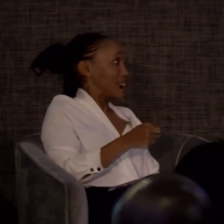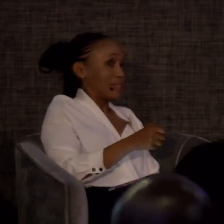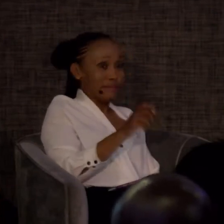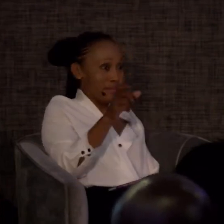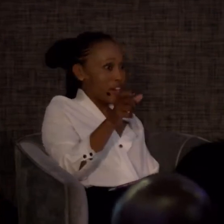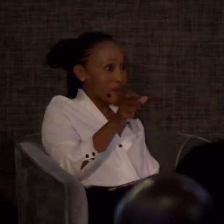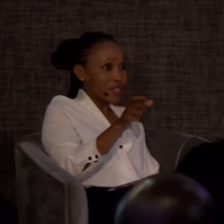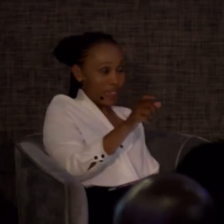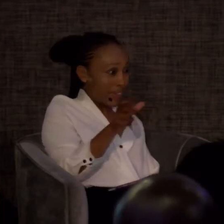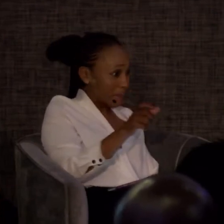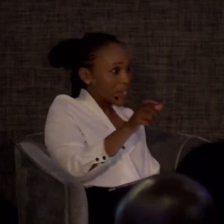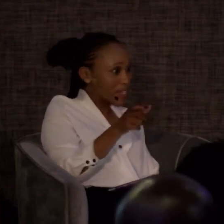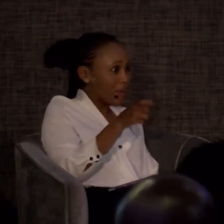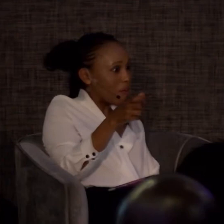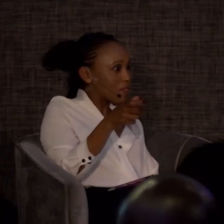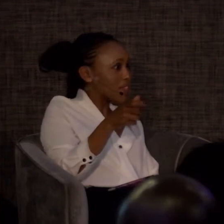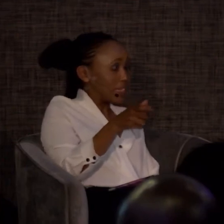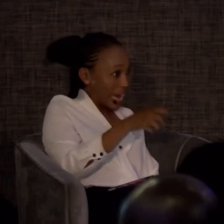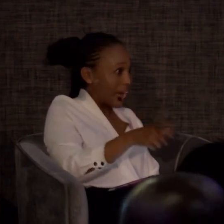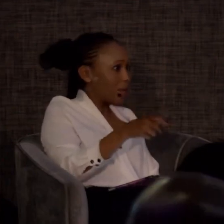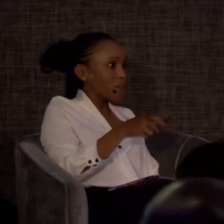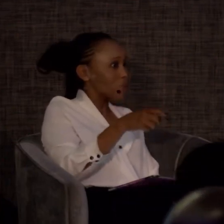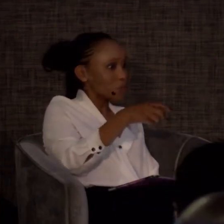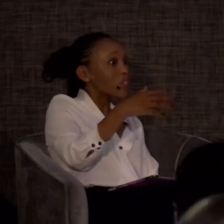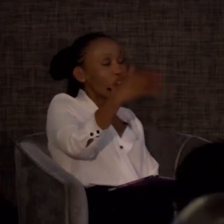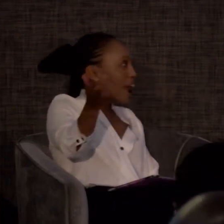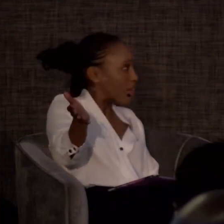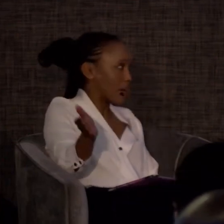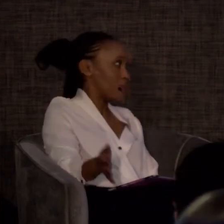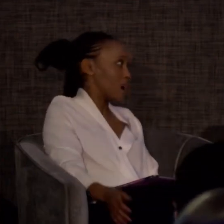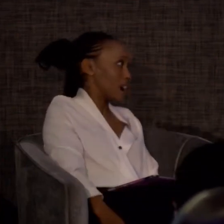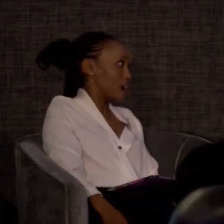at closing the gaps that are obvious now. We don't